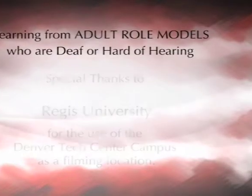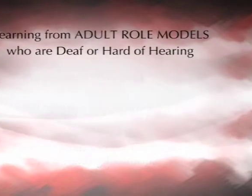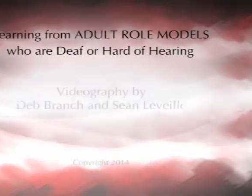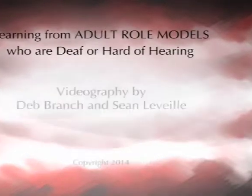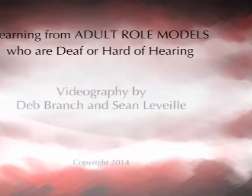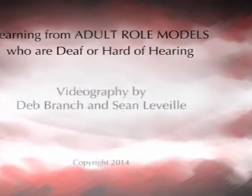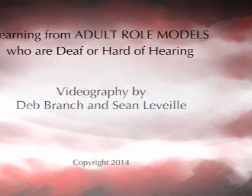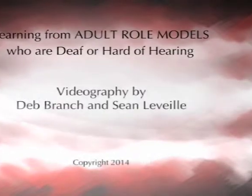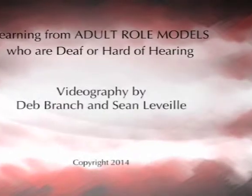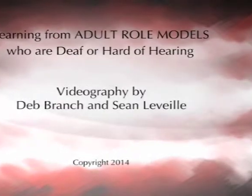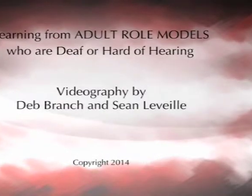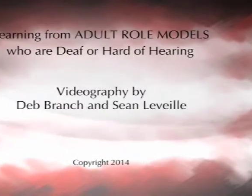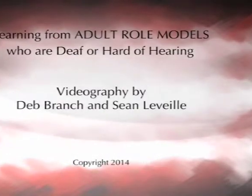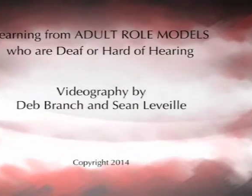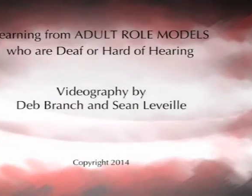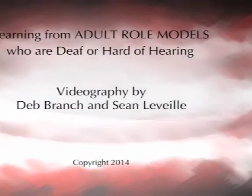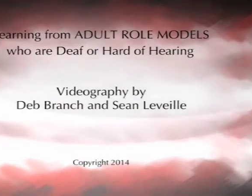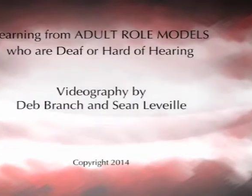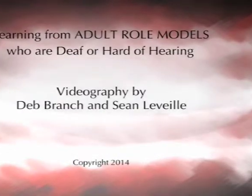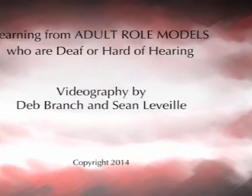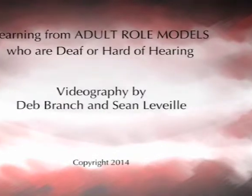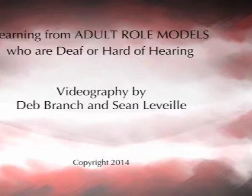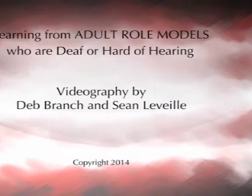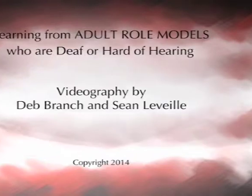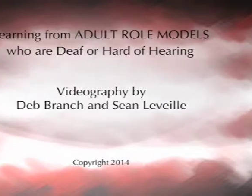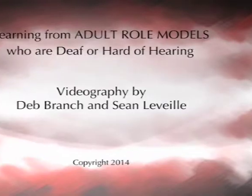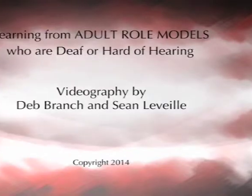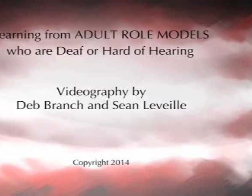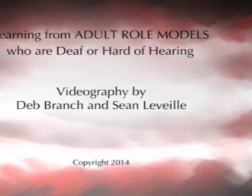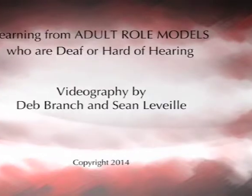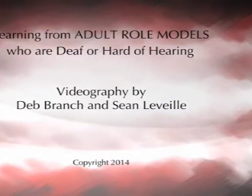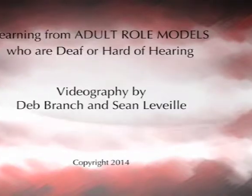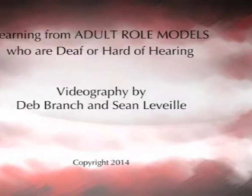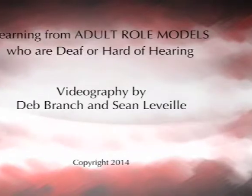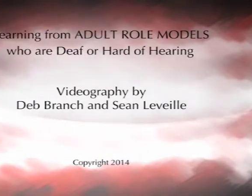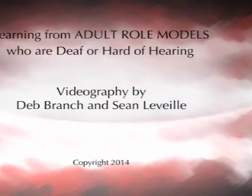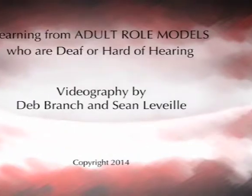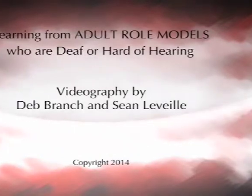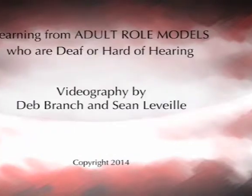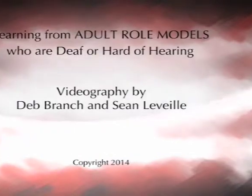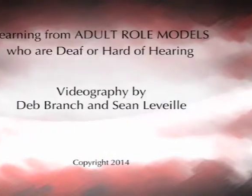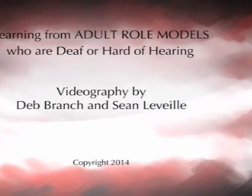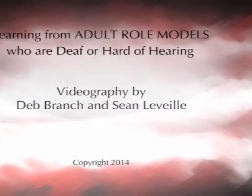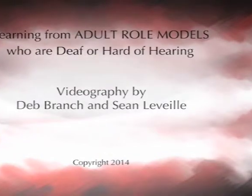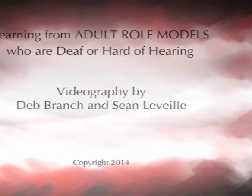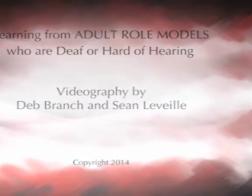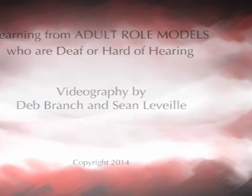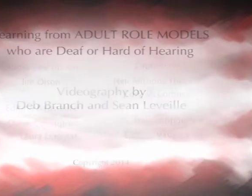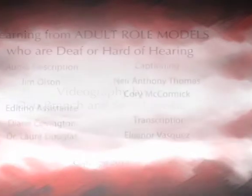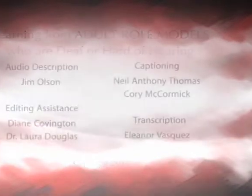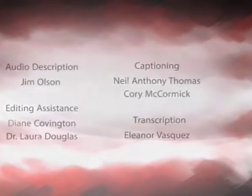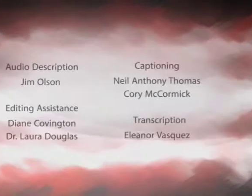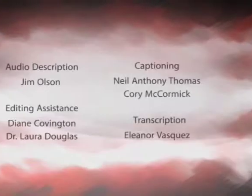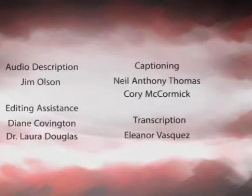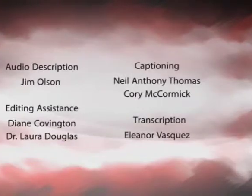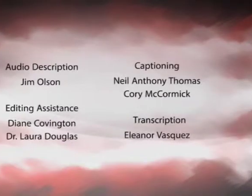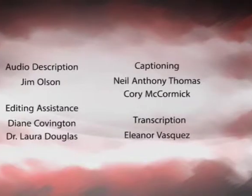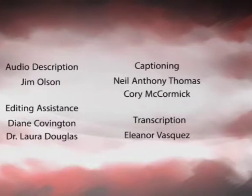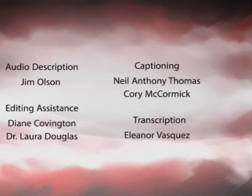denver tech center campus as a filming location videography by deb branch and sean levier copyright 2014 audio description jim